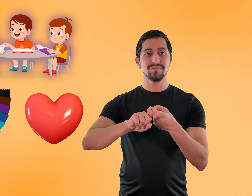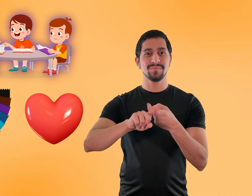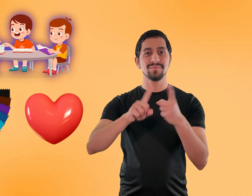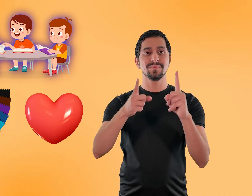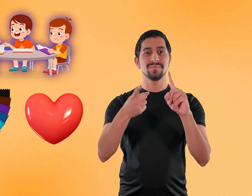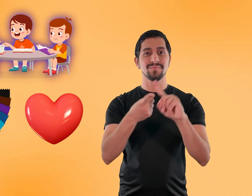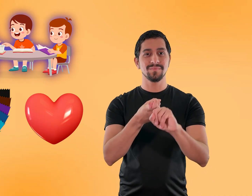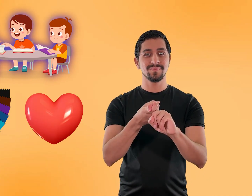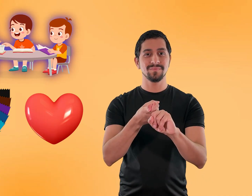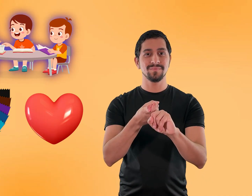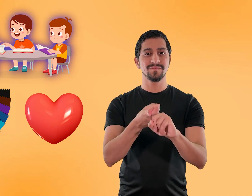Friend.